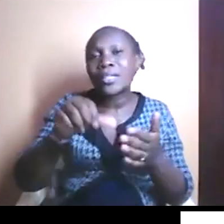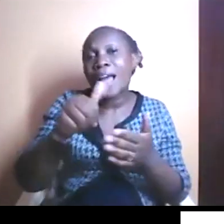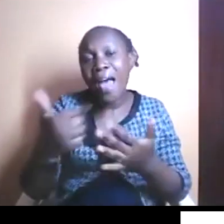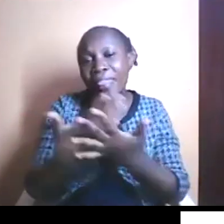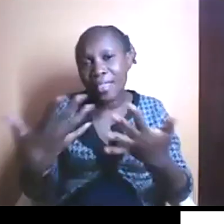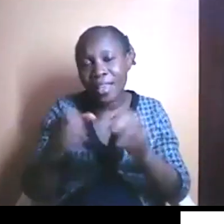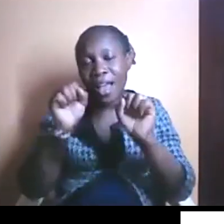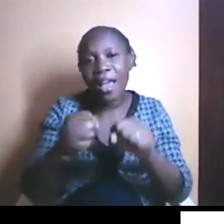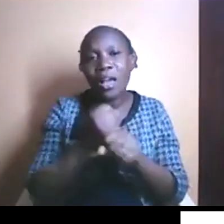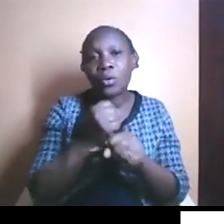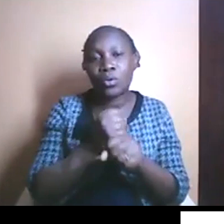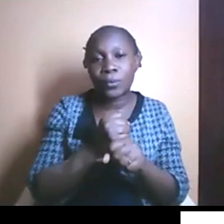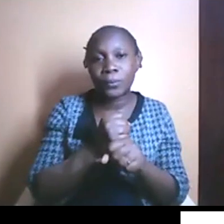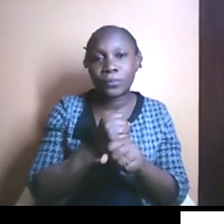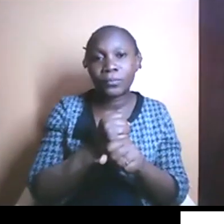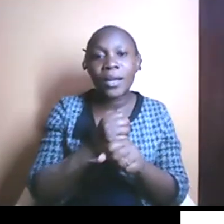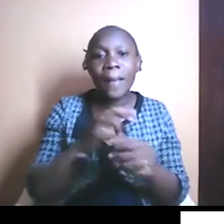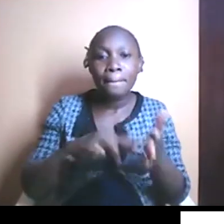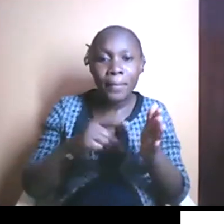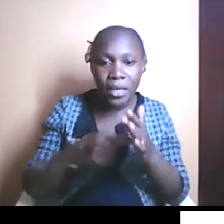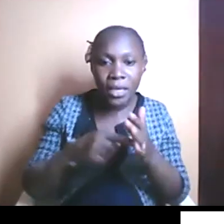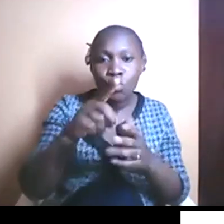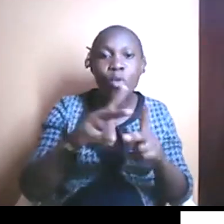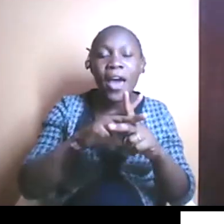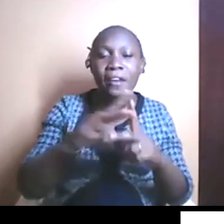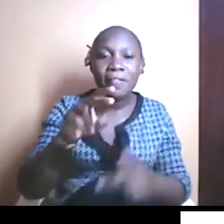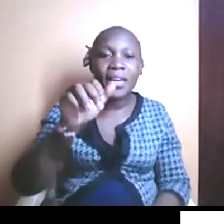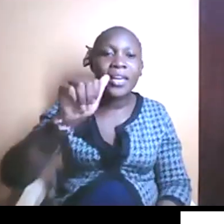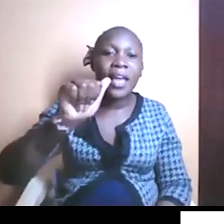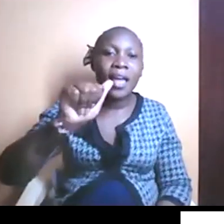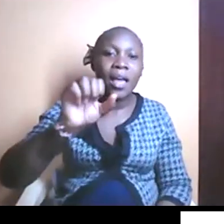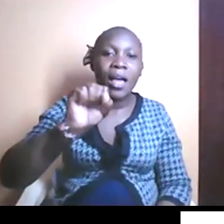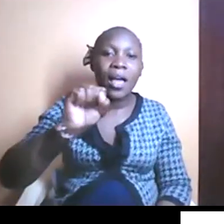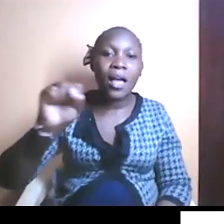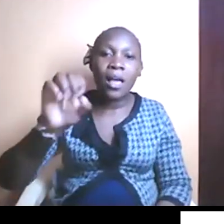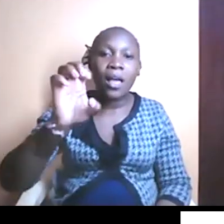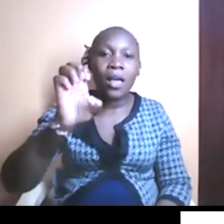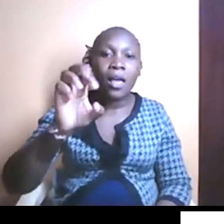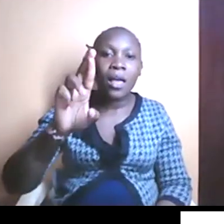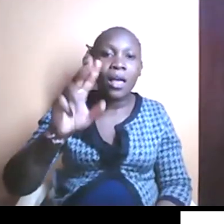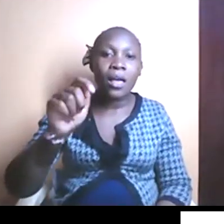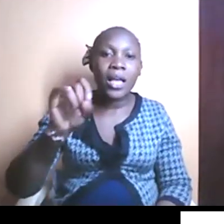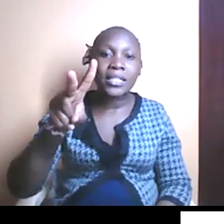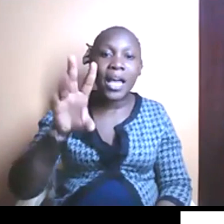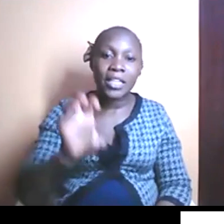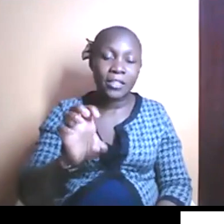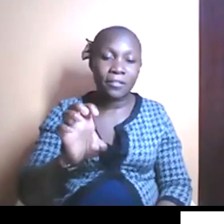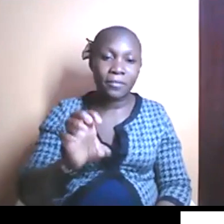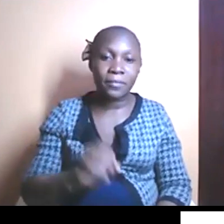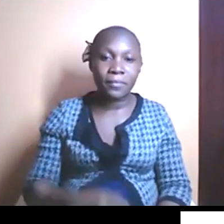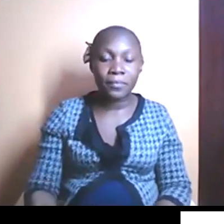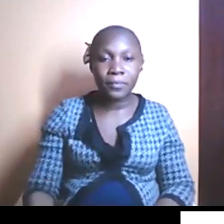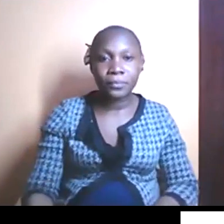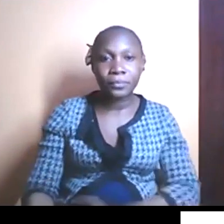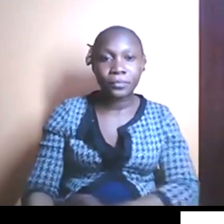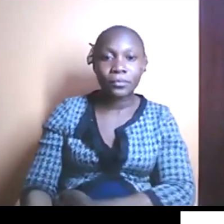So assertiveness is a very important skill. And I think that at that point, that might assist you. Let me know if that